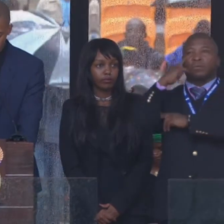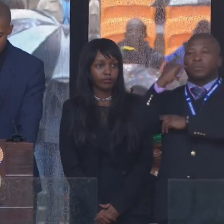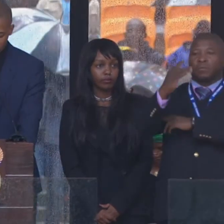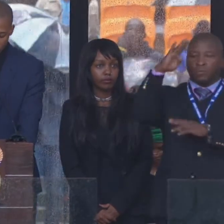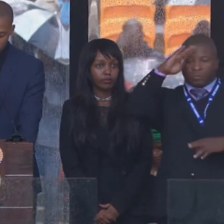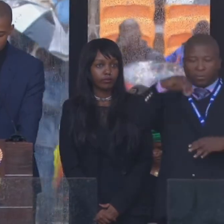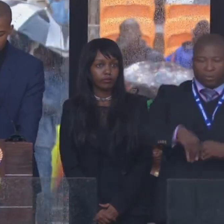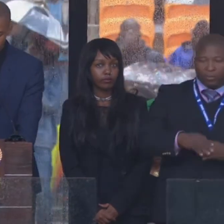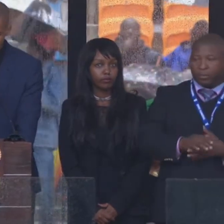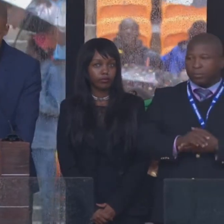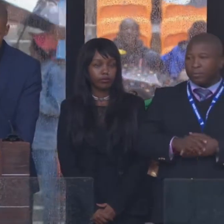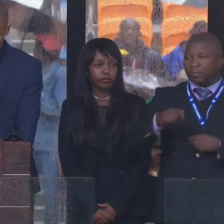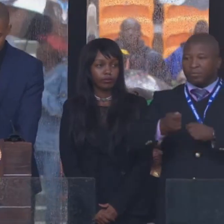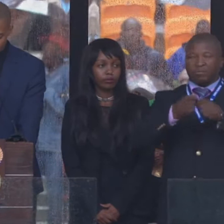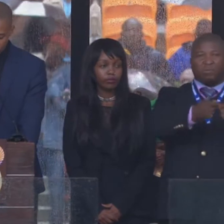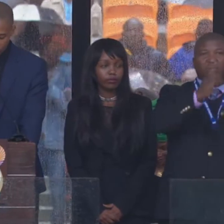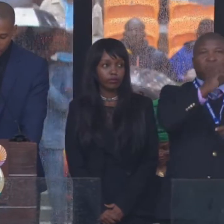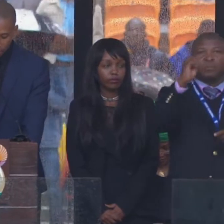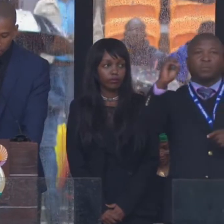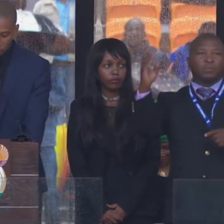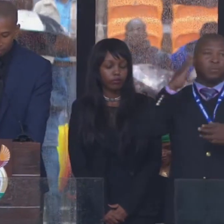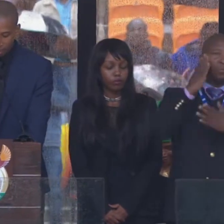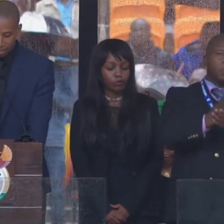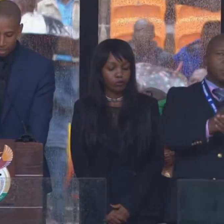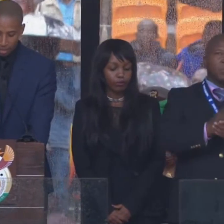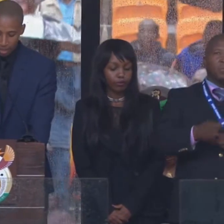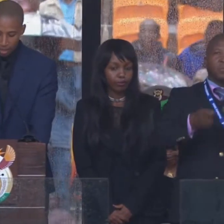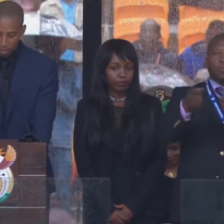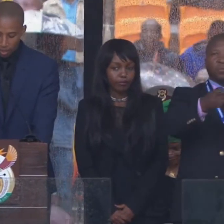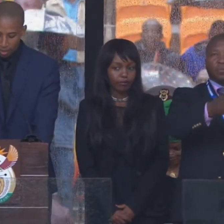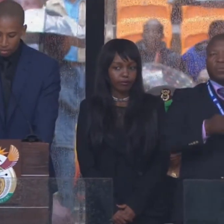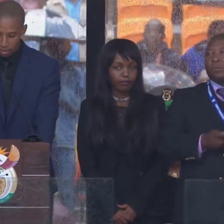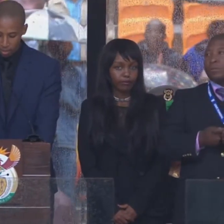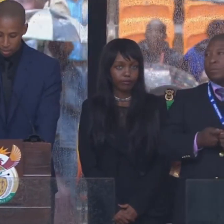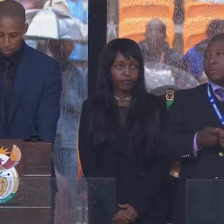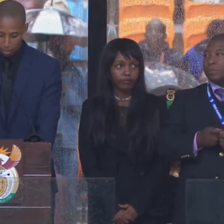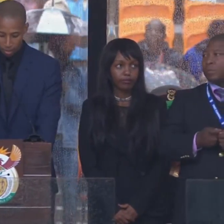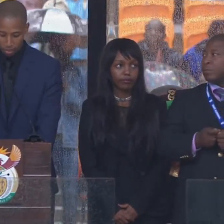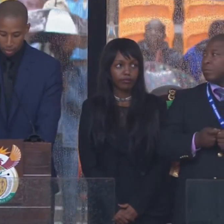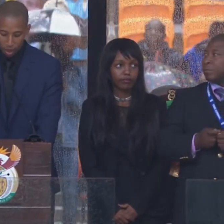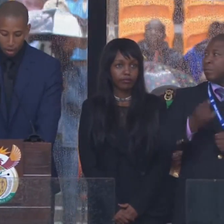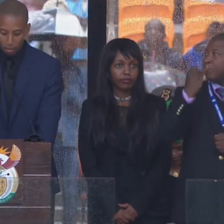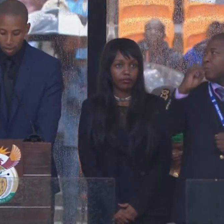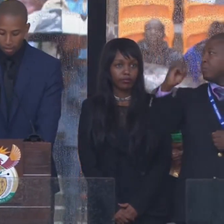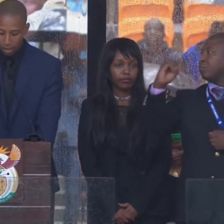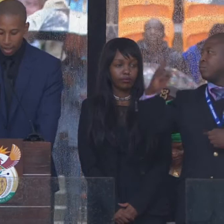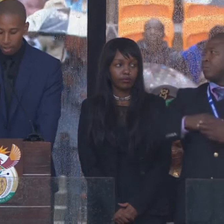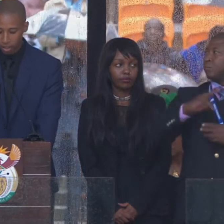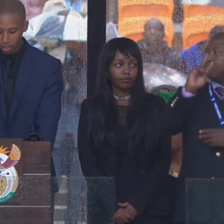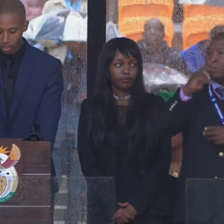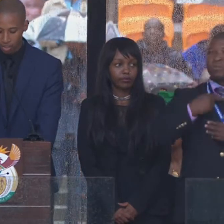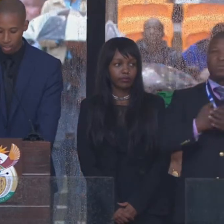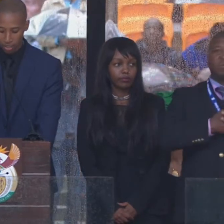fallen, scattering a billion bright leaves, each replicating a million messages of peace, of love,